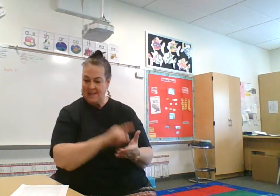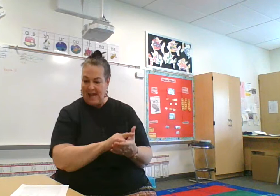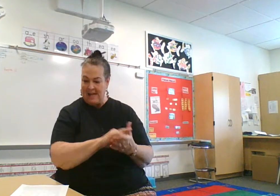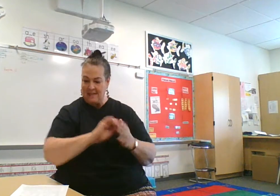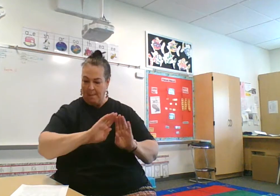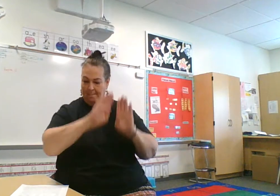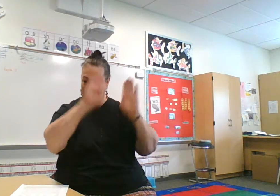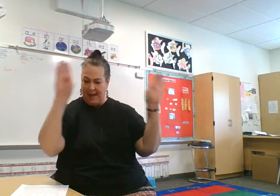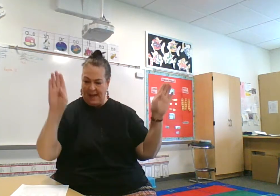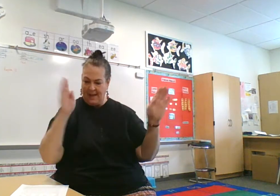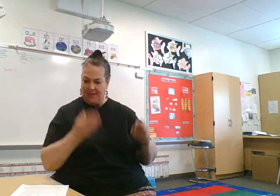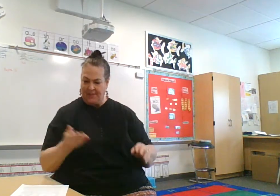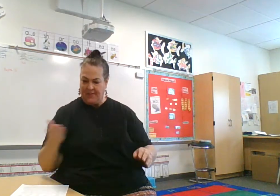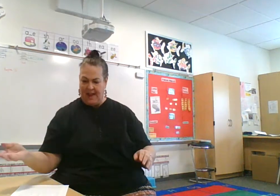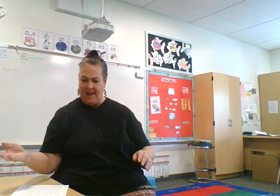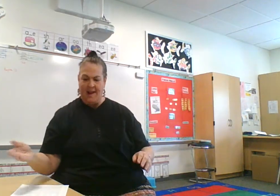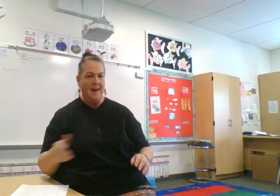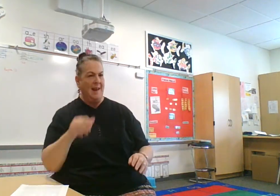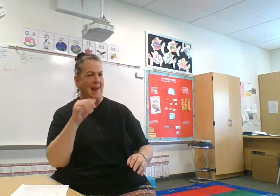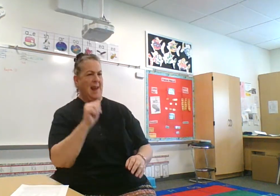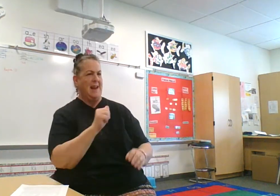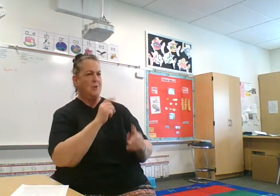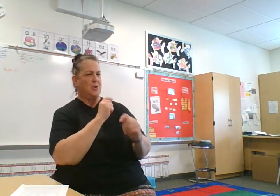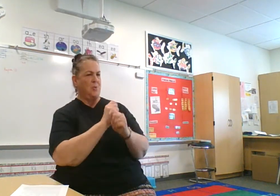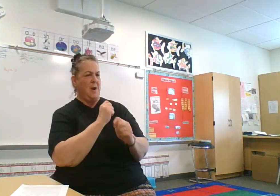that big thing? A truck,